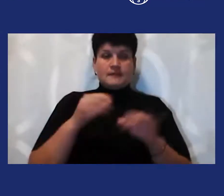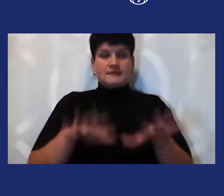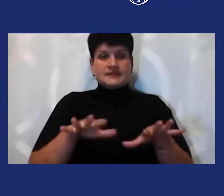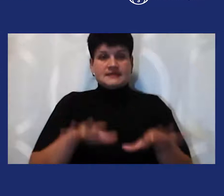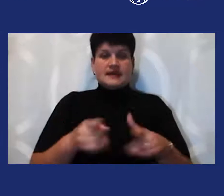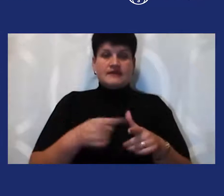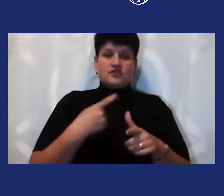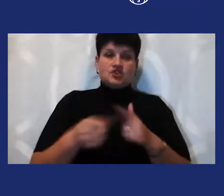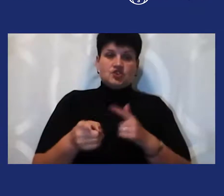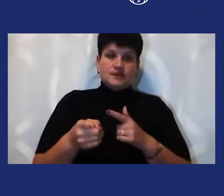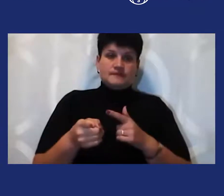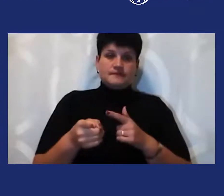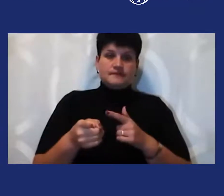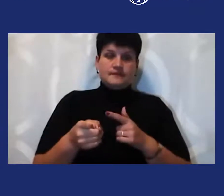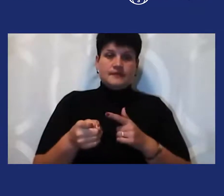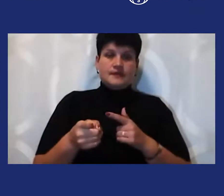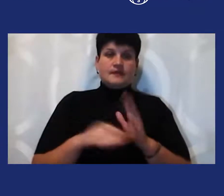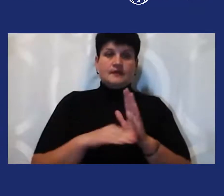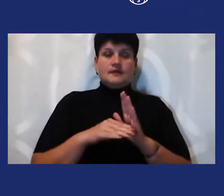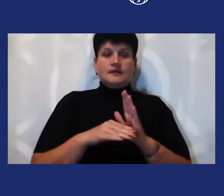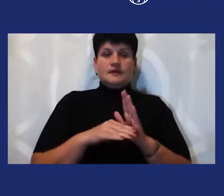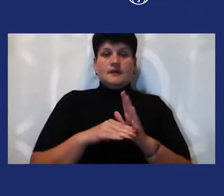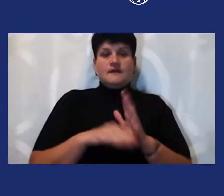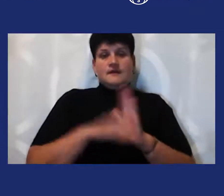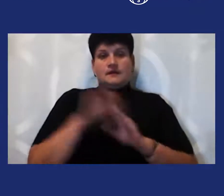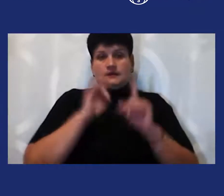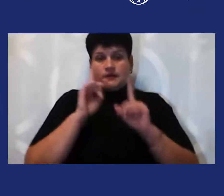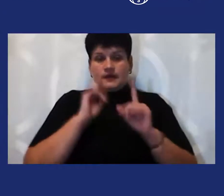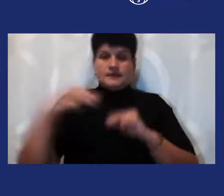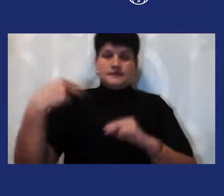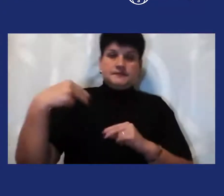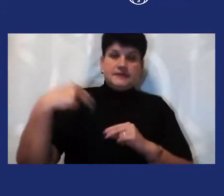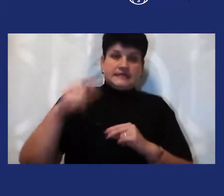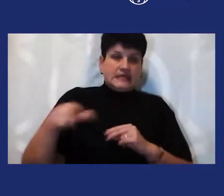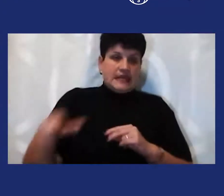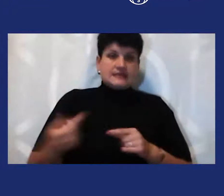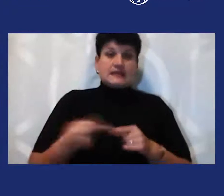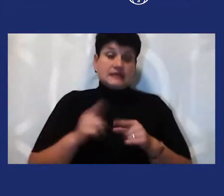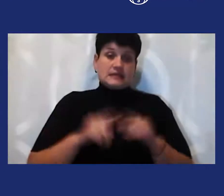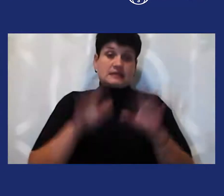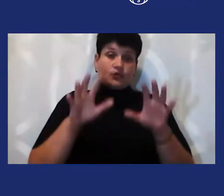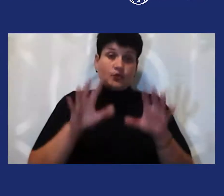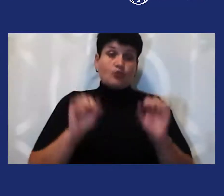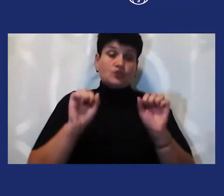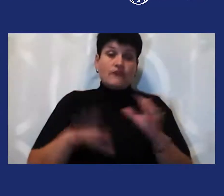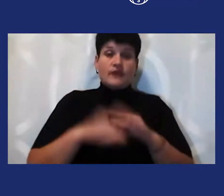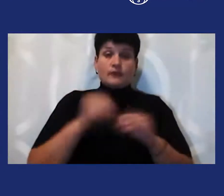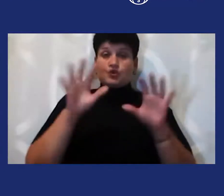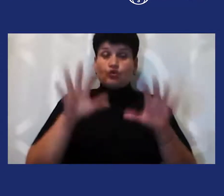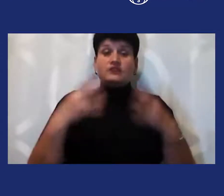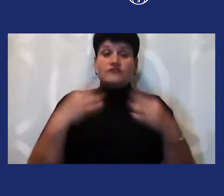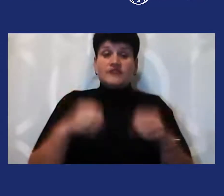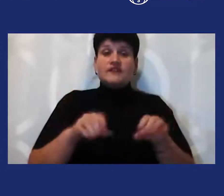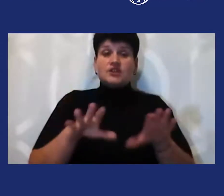from similar problem issues coming back in the future elections.